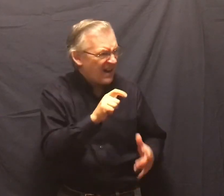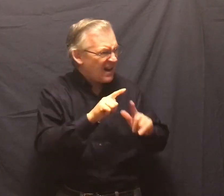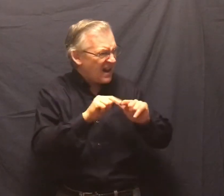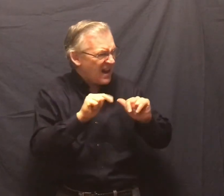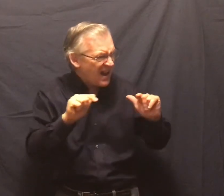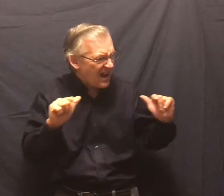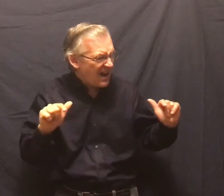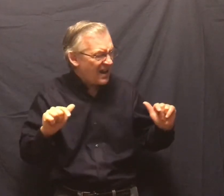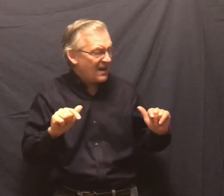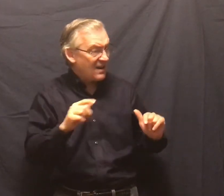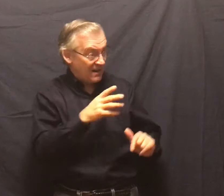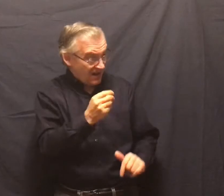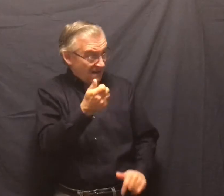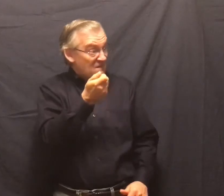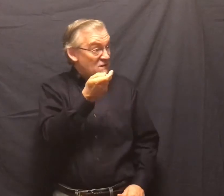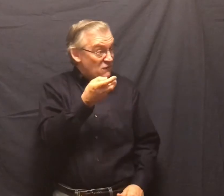and a few berries.